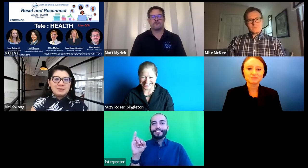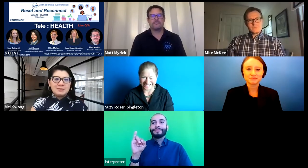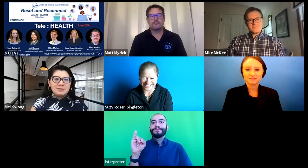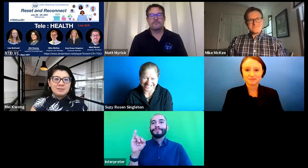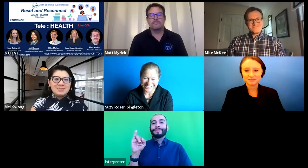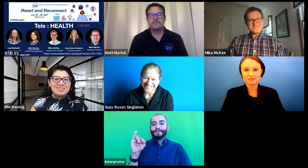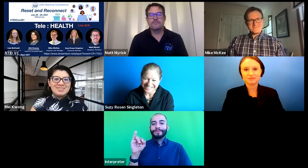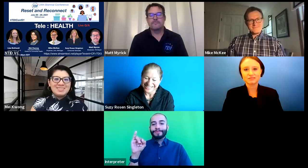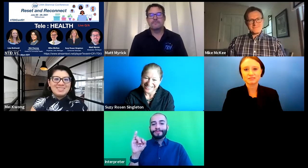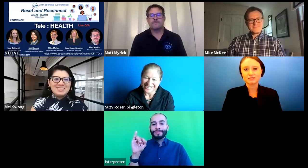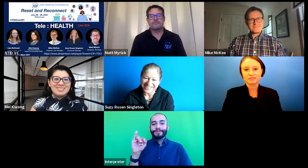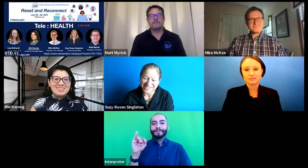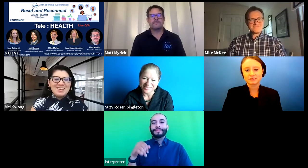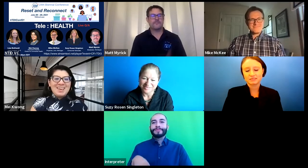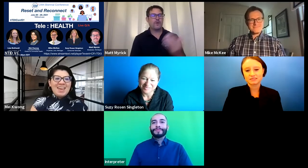up.